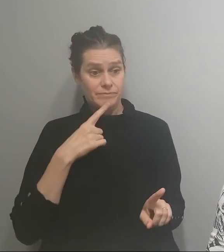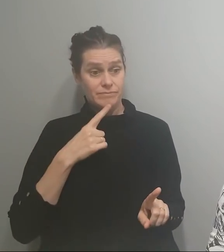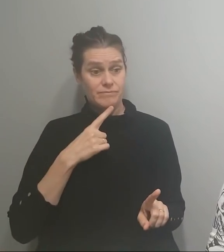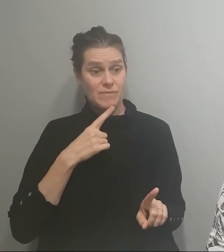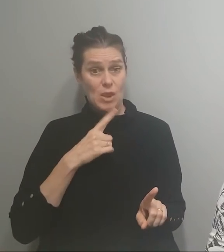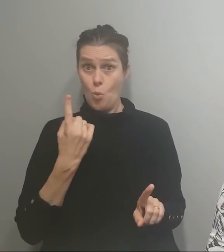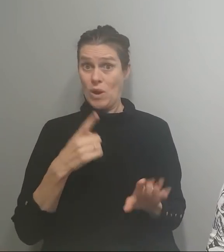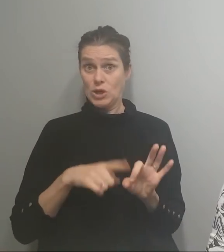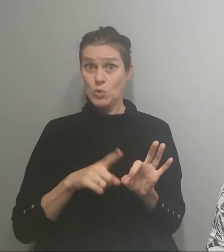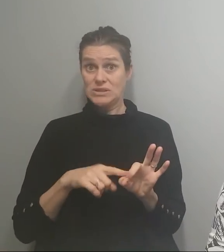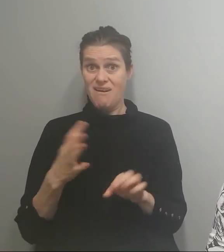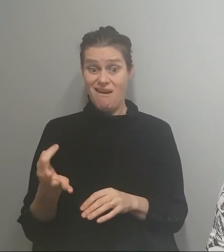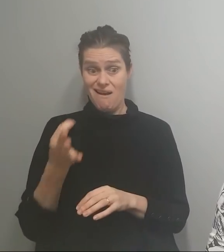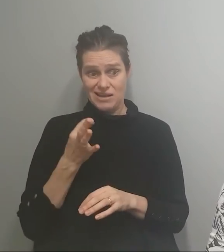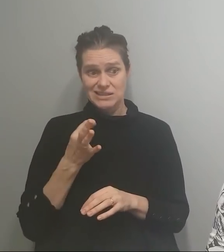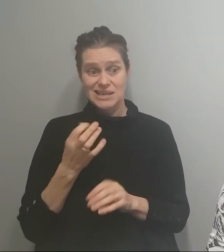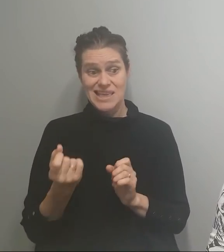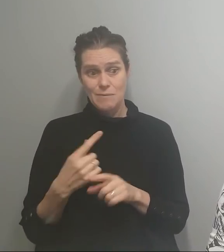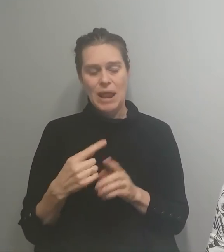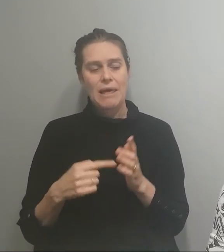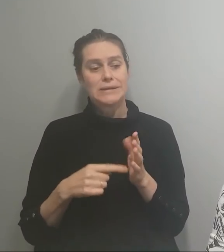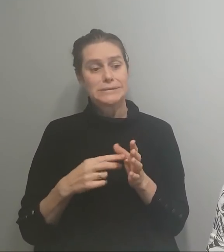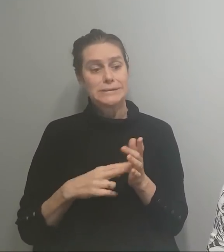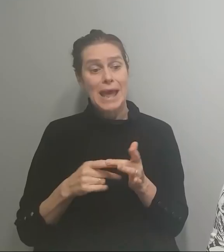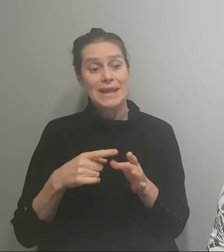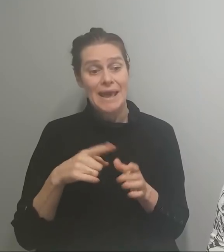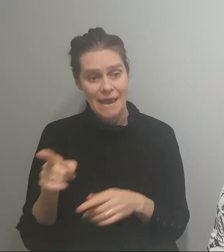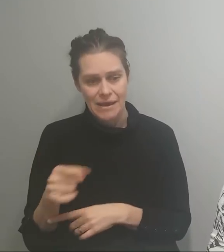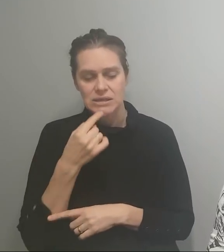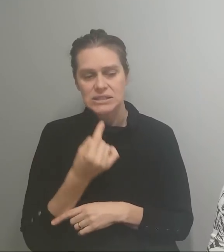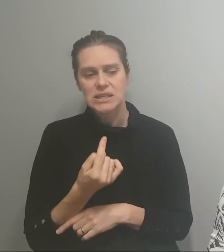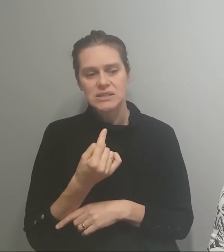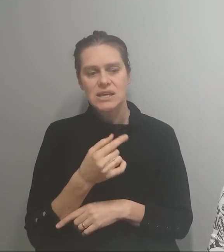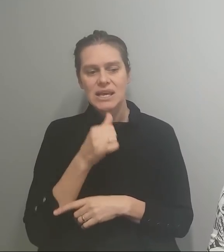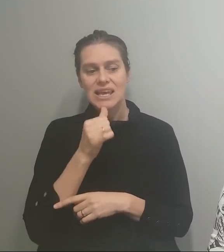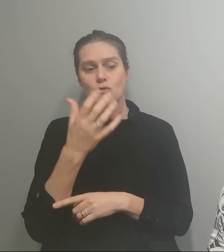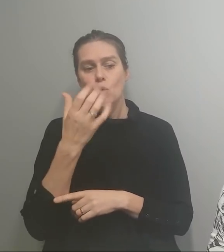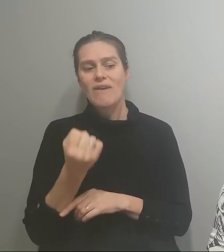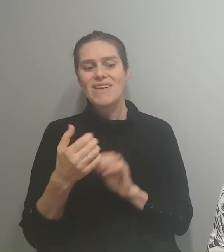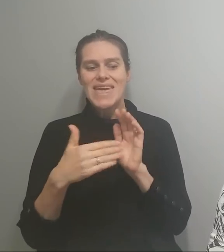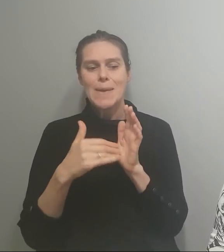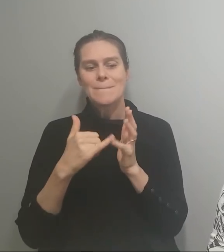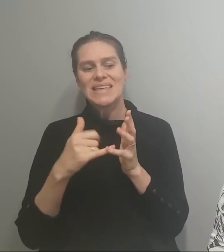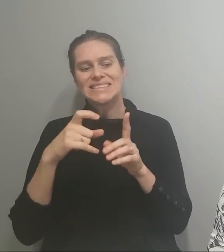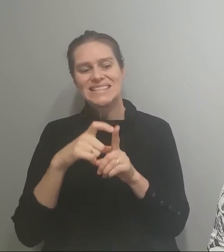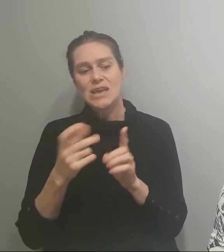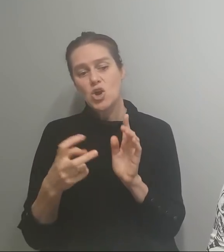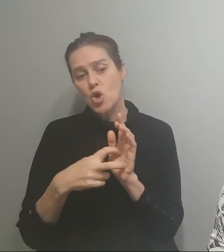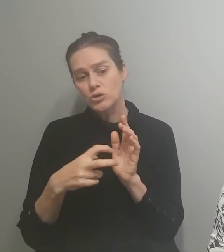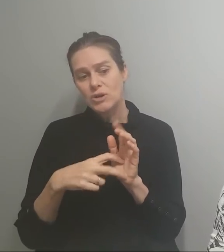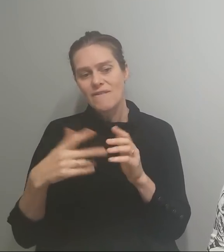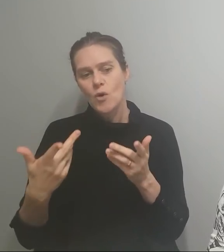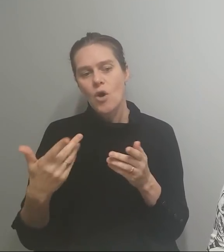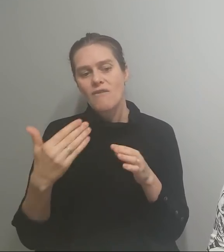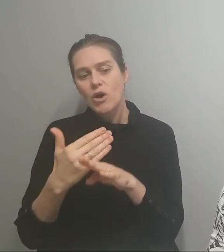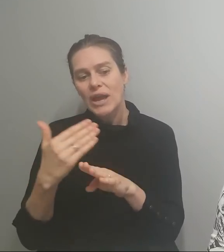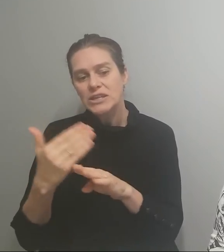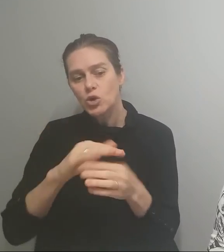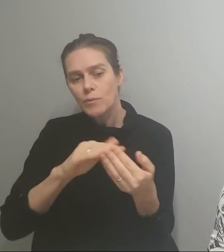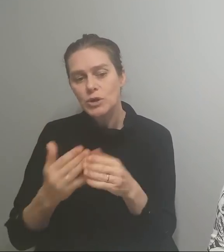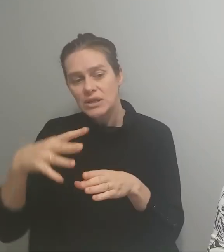question, Tania, via email. If you have an MSD contract for vocational community participation, will you also be able to charge a fee